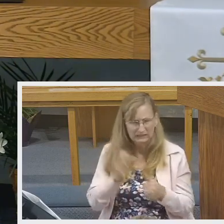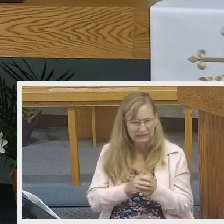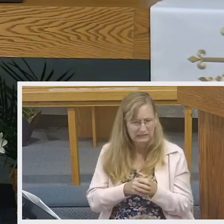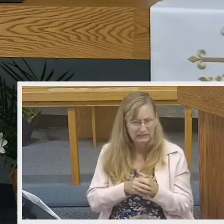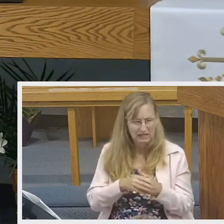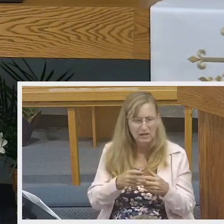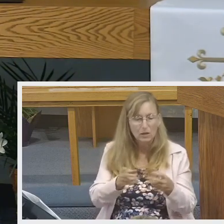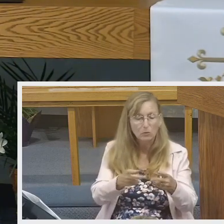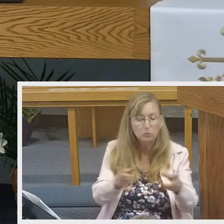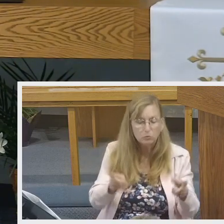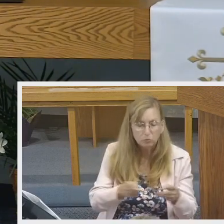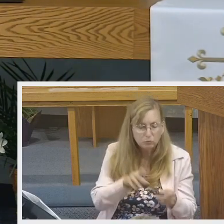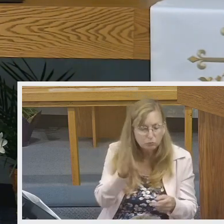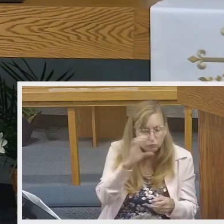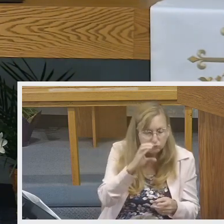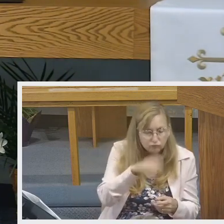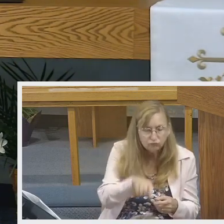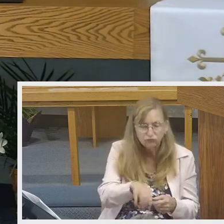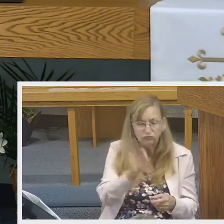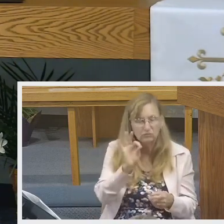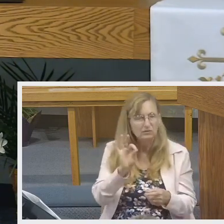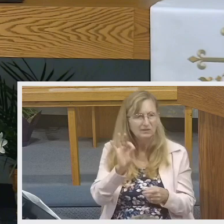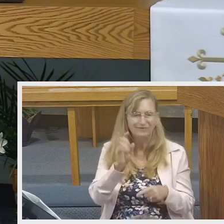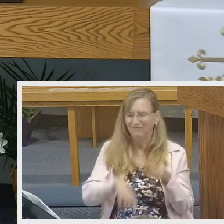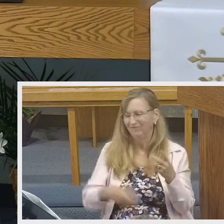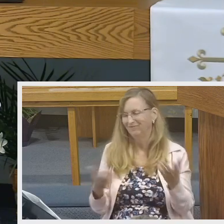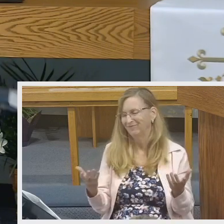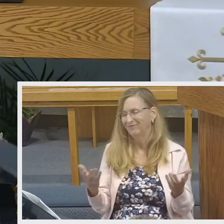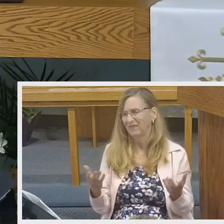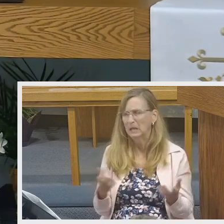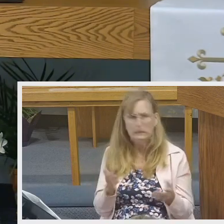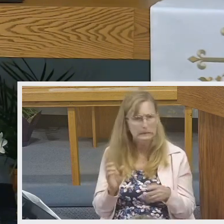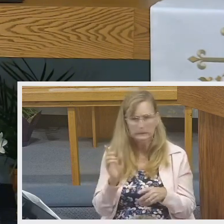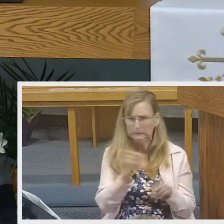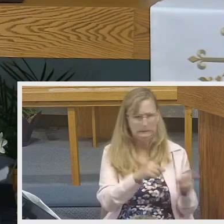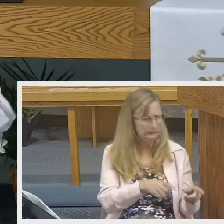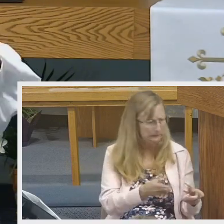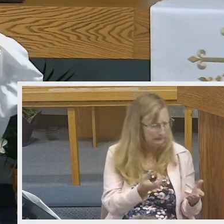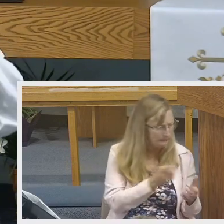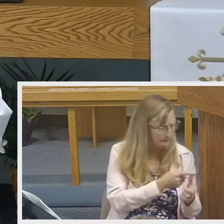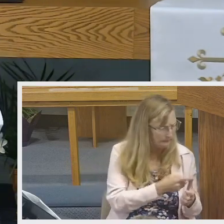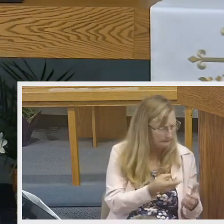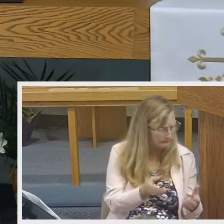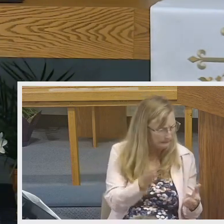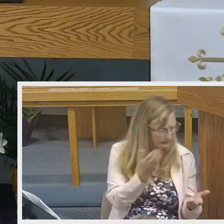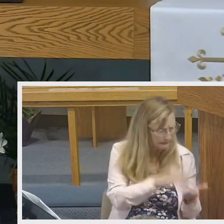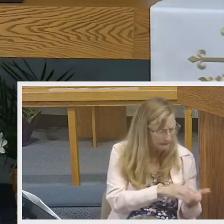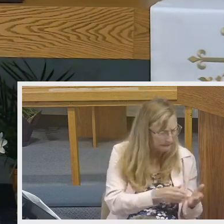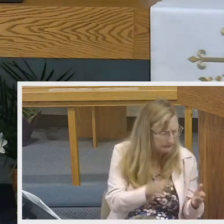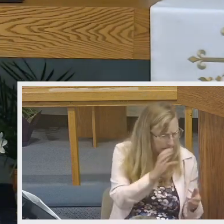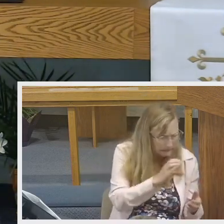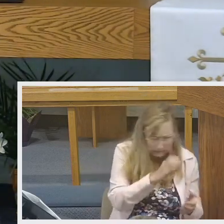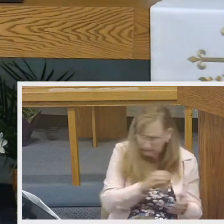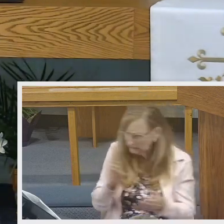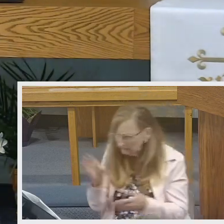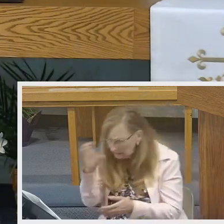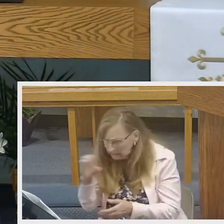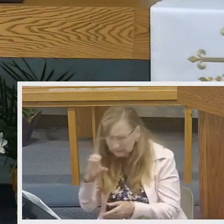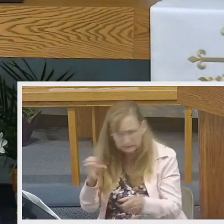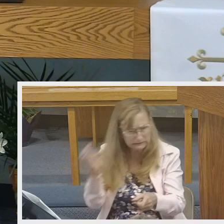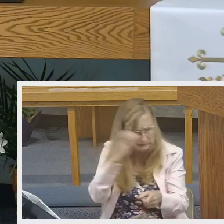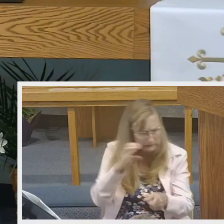there. And then, kind of starting to panic, we go back. We go back to the first one and look again, and to the second one, to the third one.